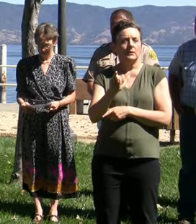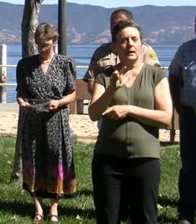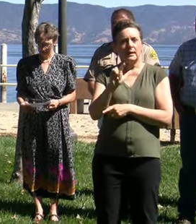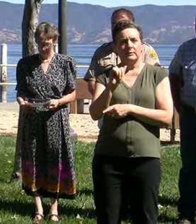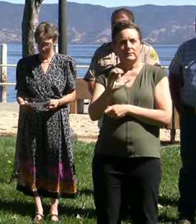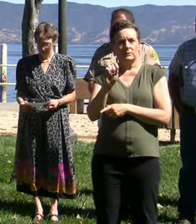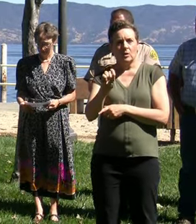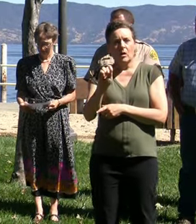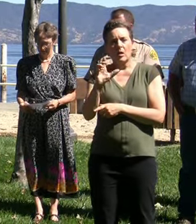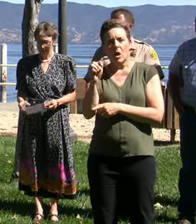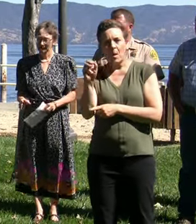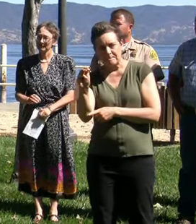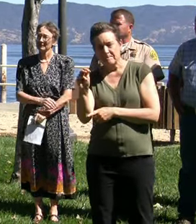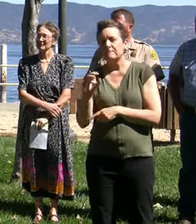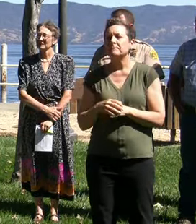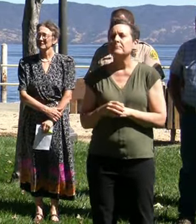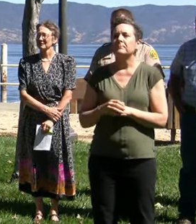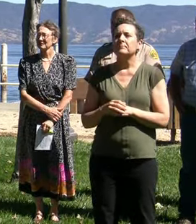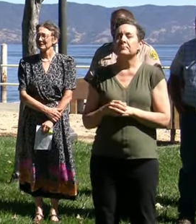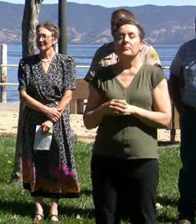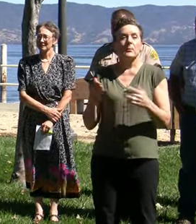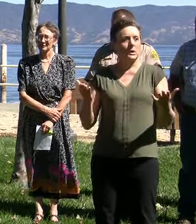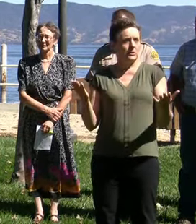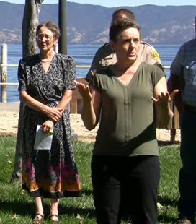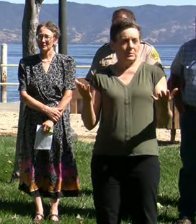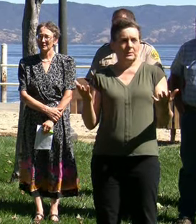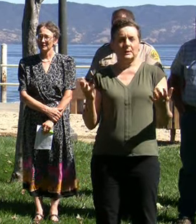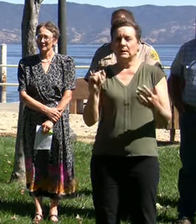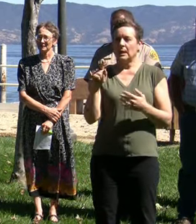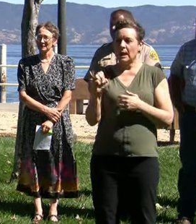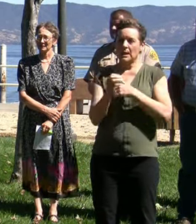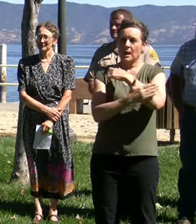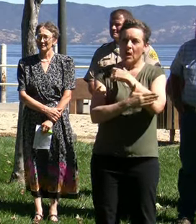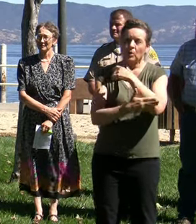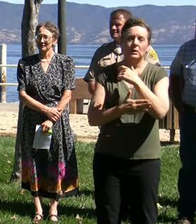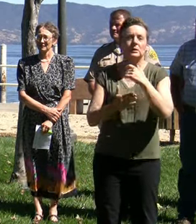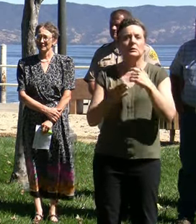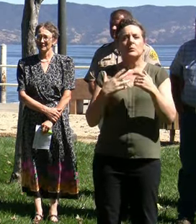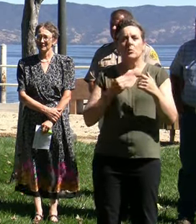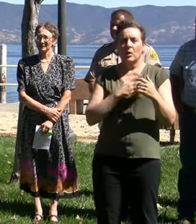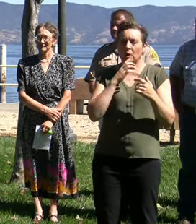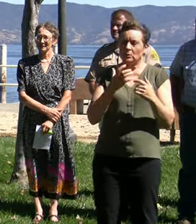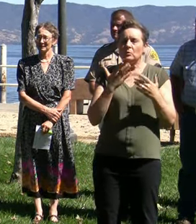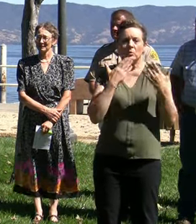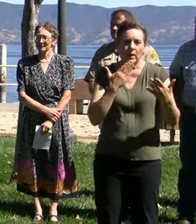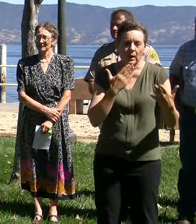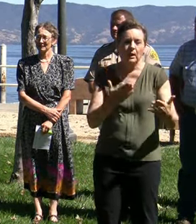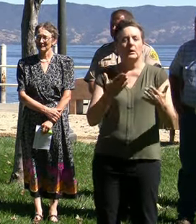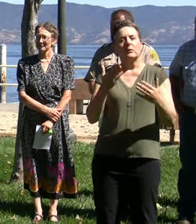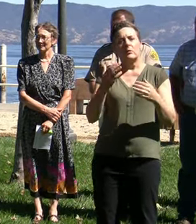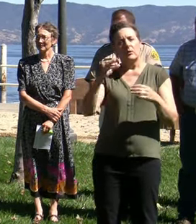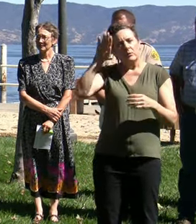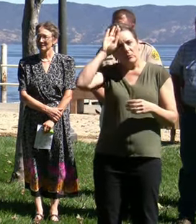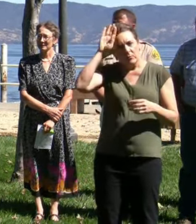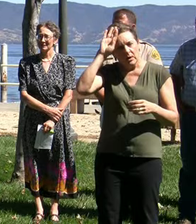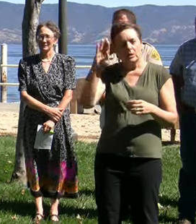www.lakecountylac.com. Of course, we're here in Lake County. We here in Lake County want to extend the deepest gratitude to the first responders,